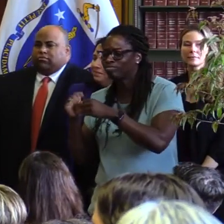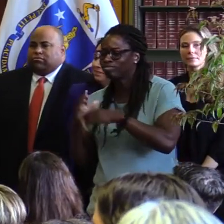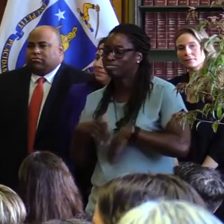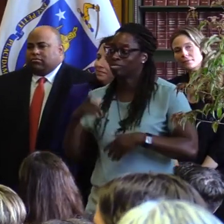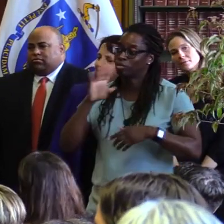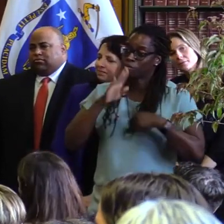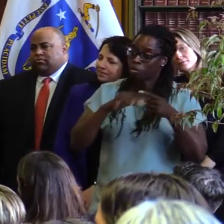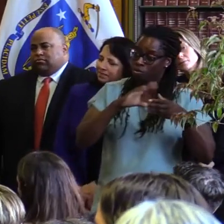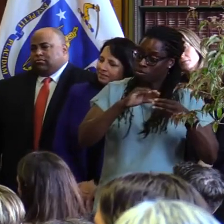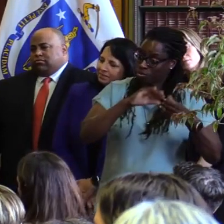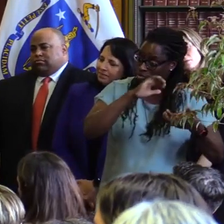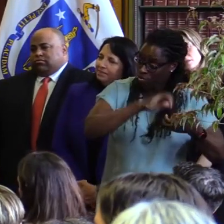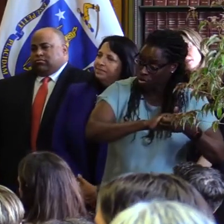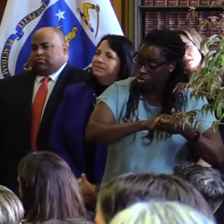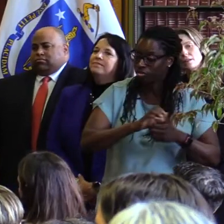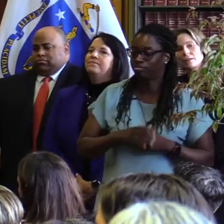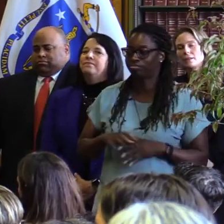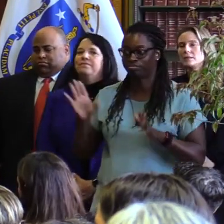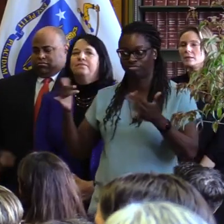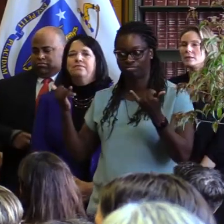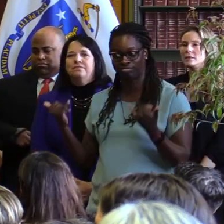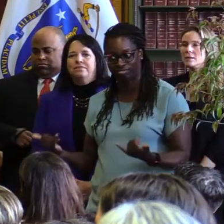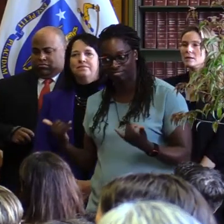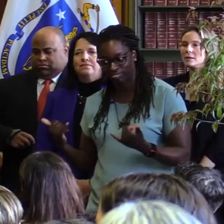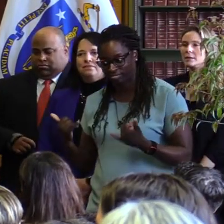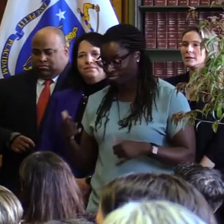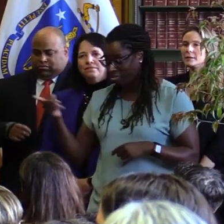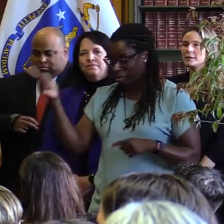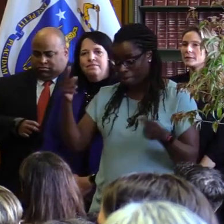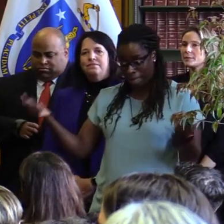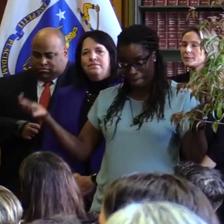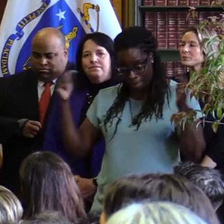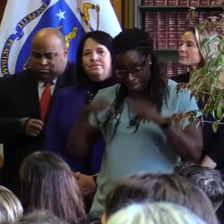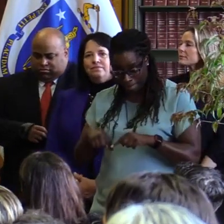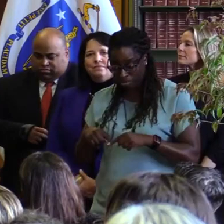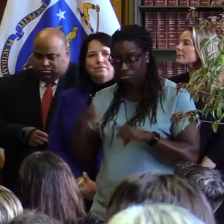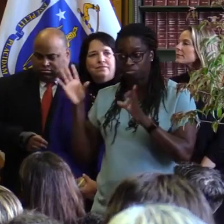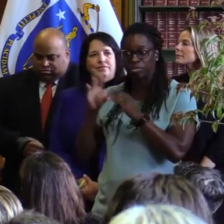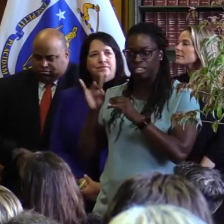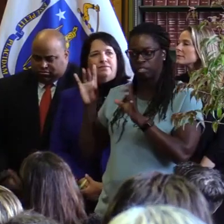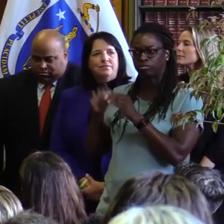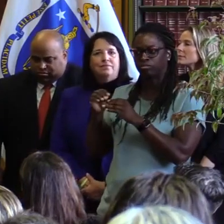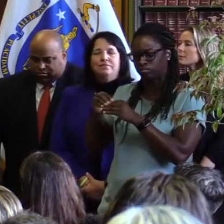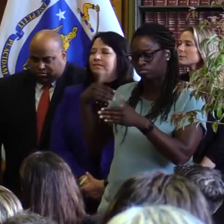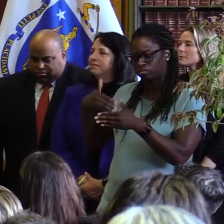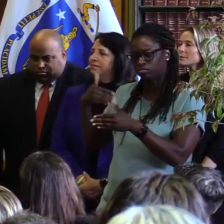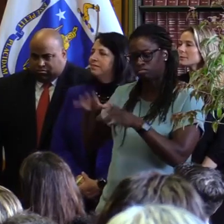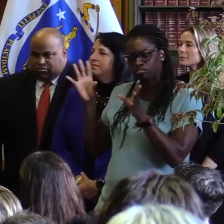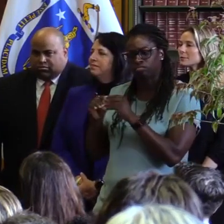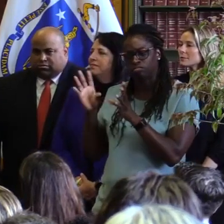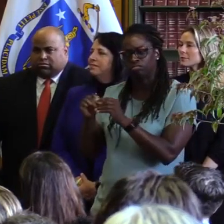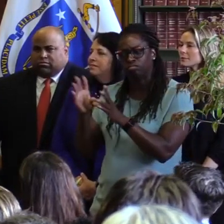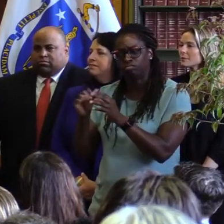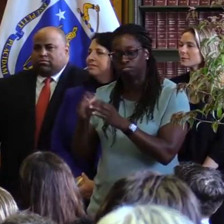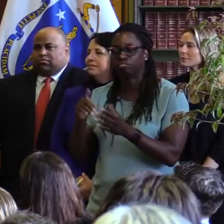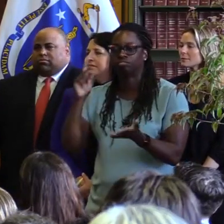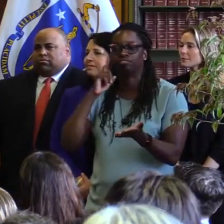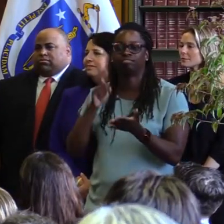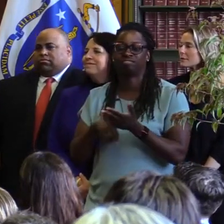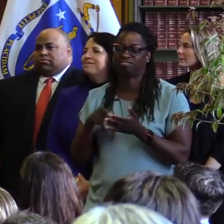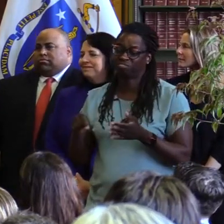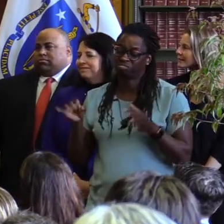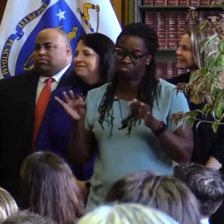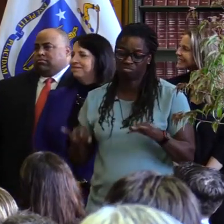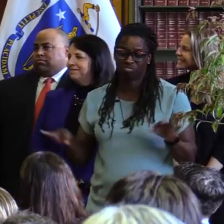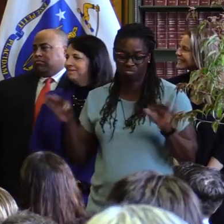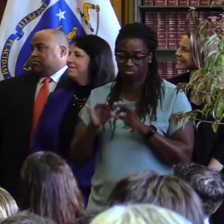days leading up to today and then being here today. I also want to acknowledge somebody really important on our team, and that is our Chief Legal